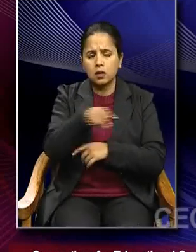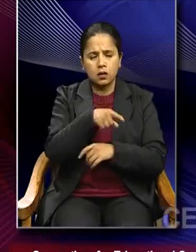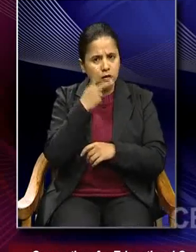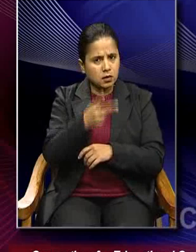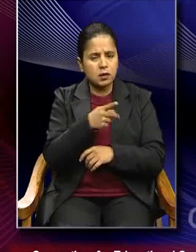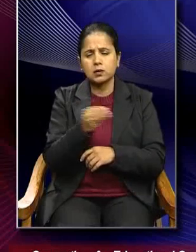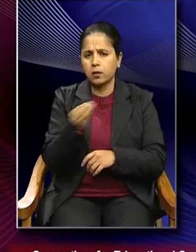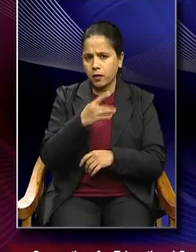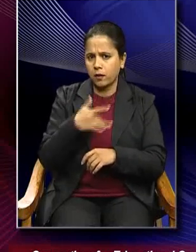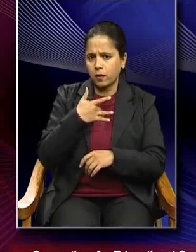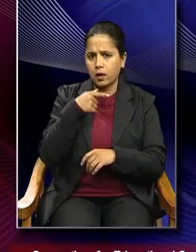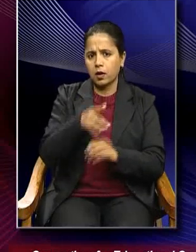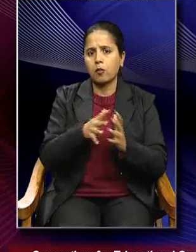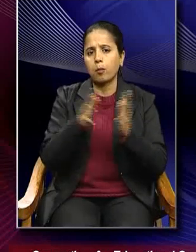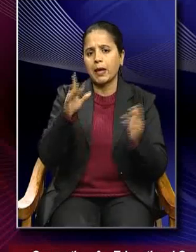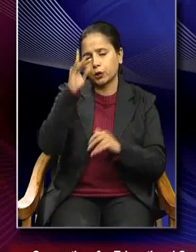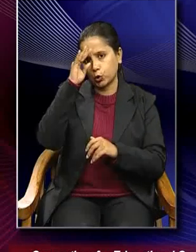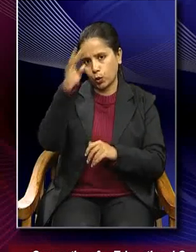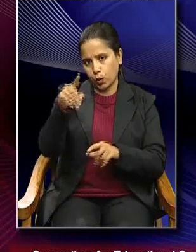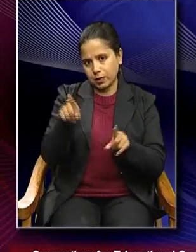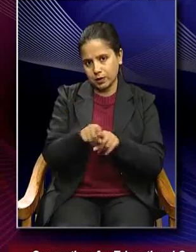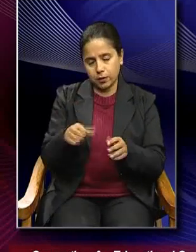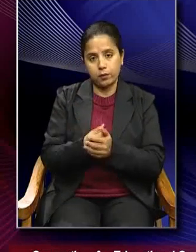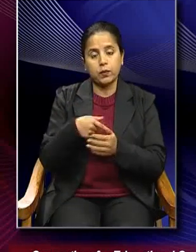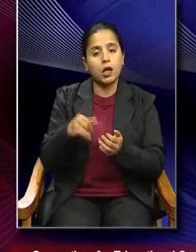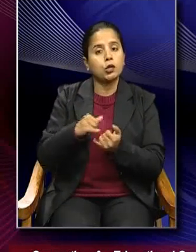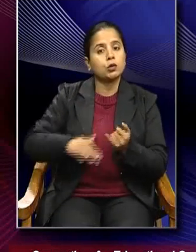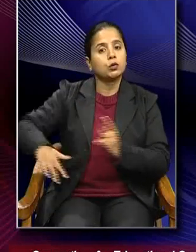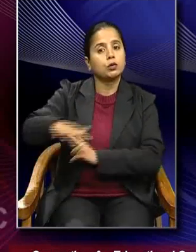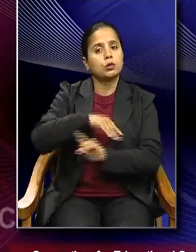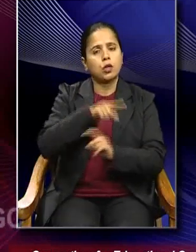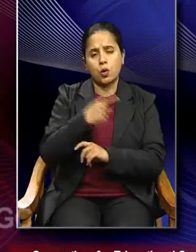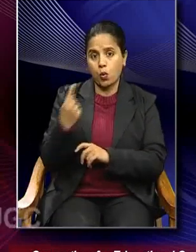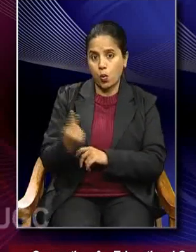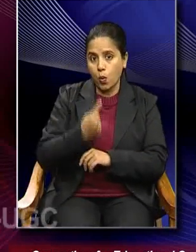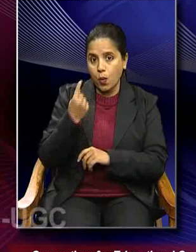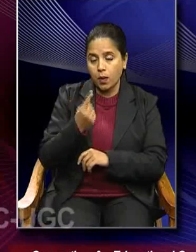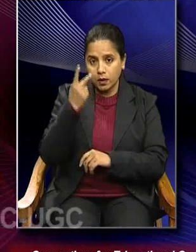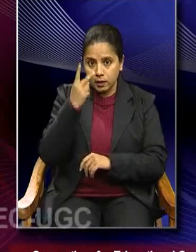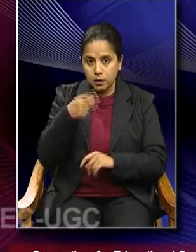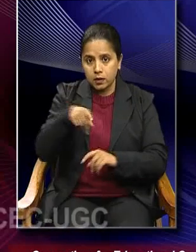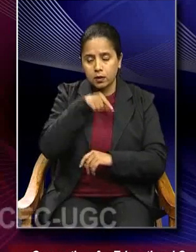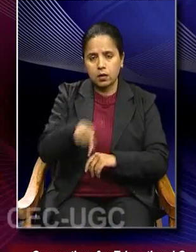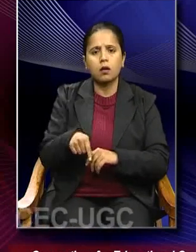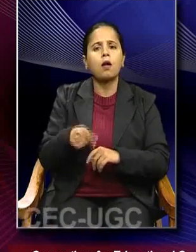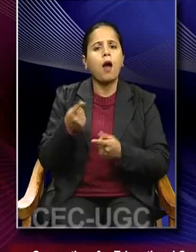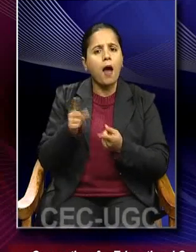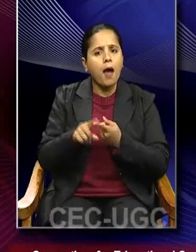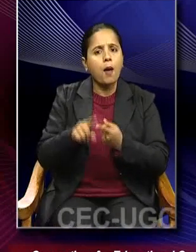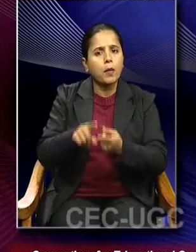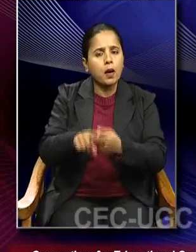is a kind of a grand theory. Society is not only a series of